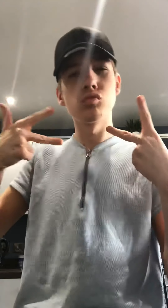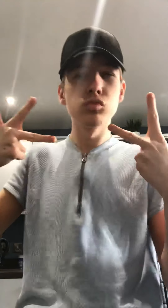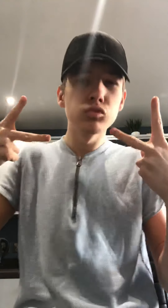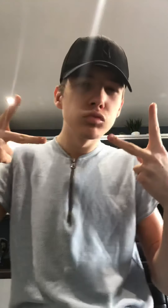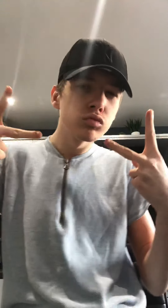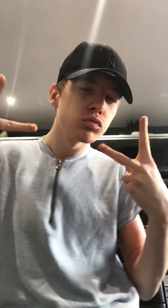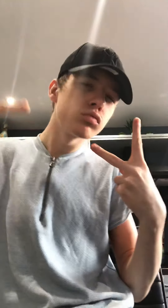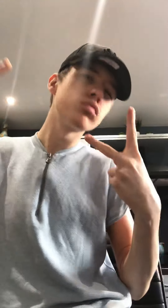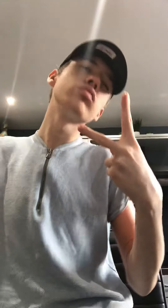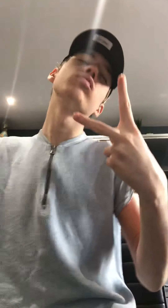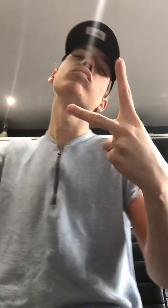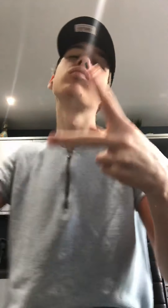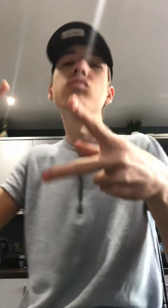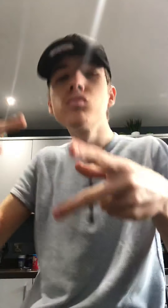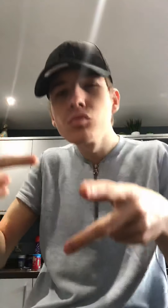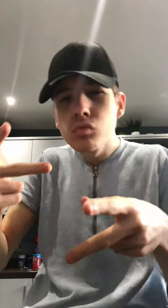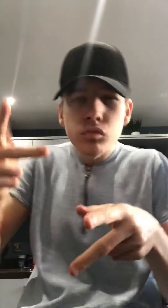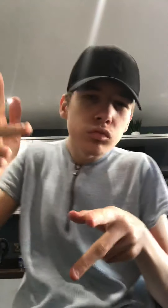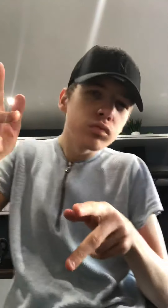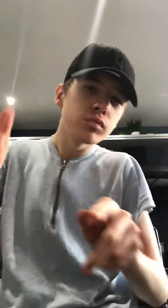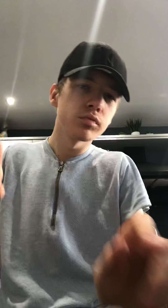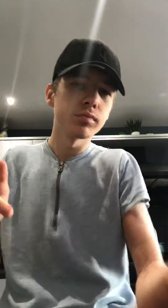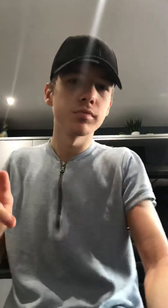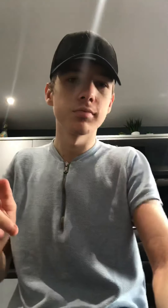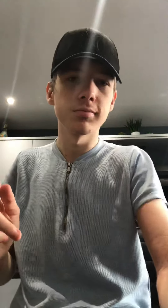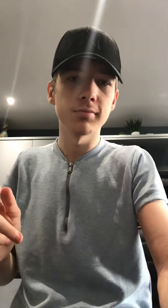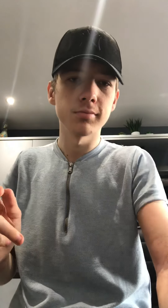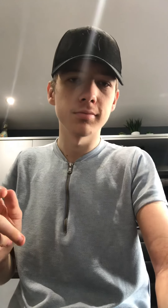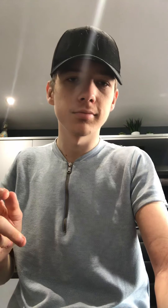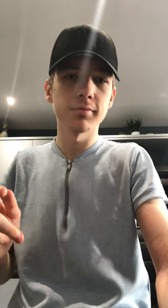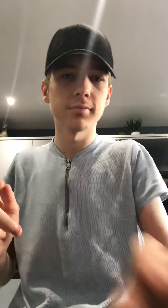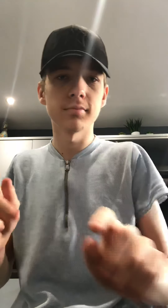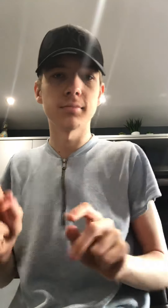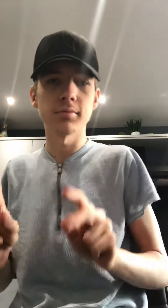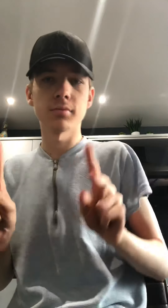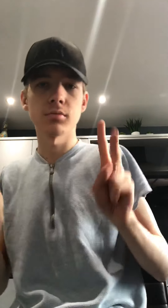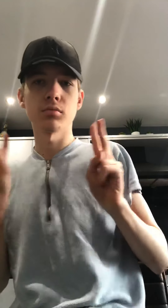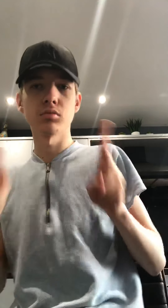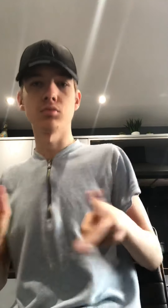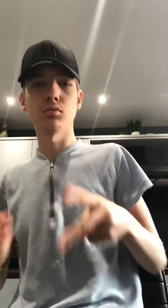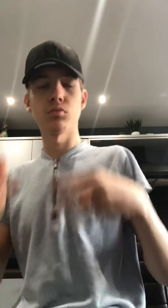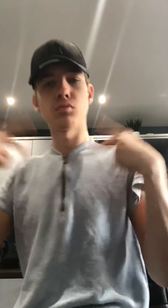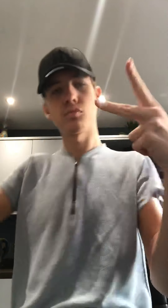you're here in my heart, and once